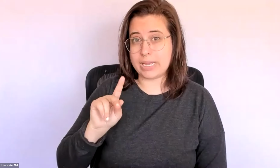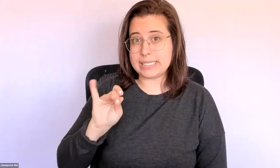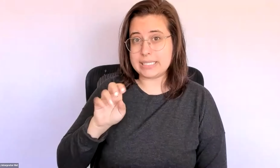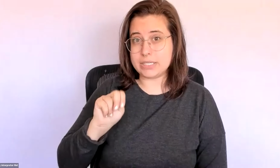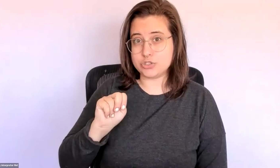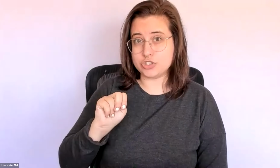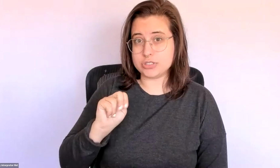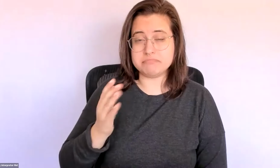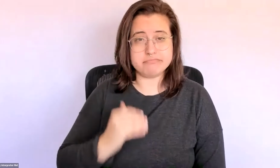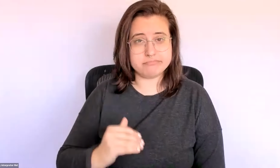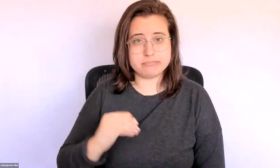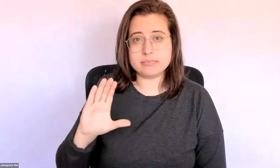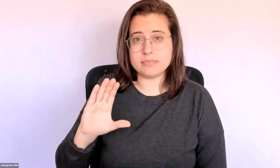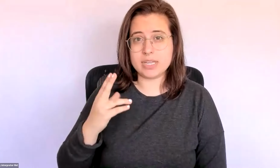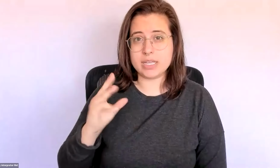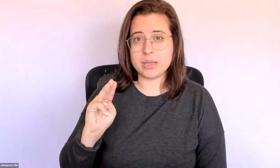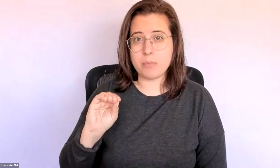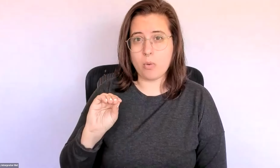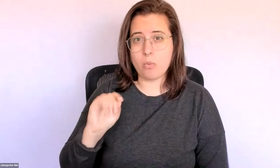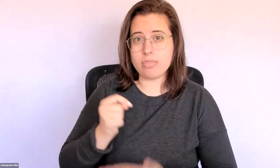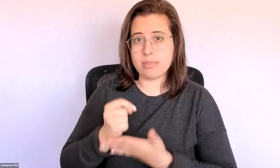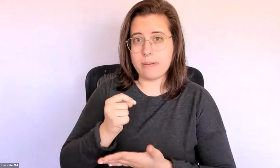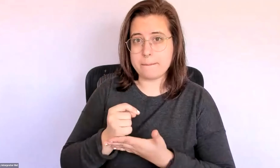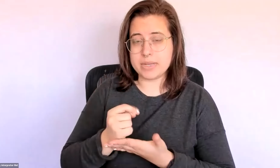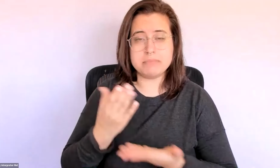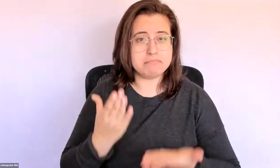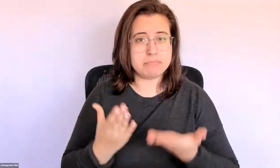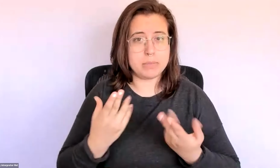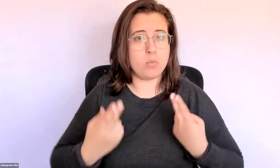chemotherapy, and/or hormonal therapy.